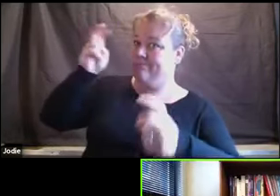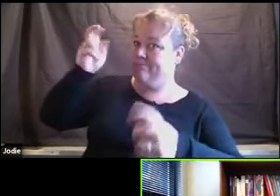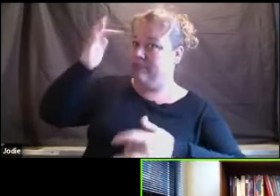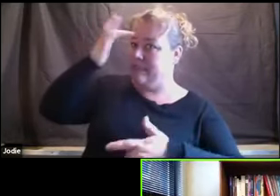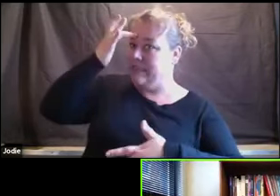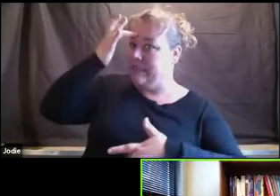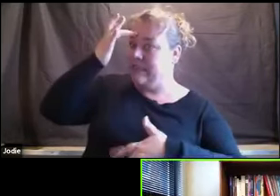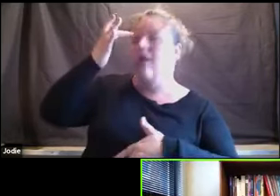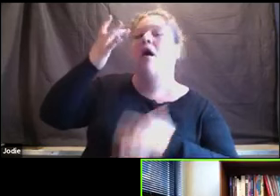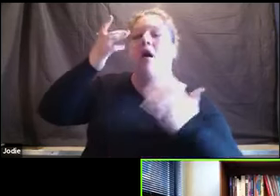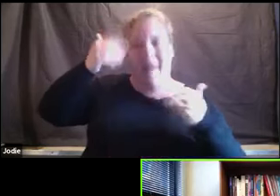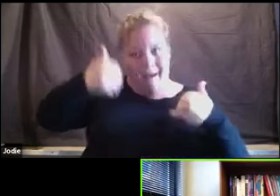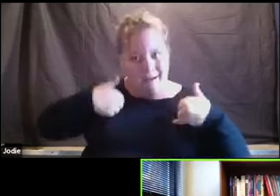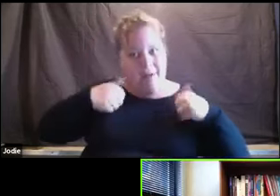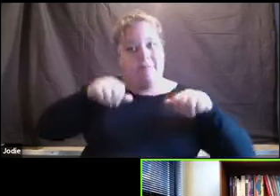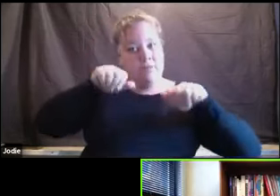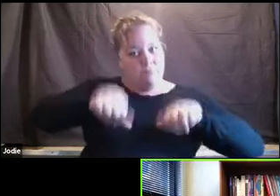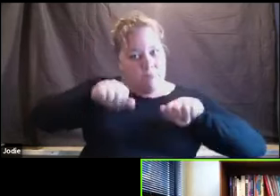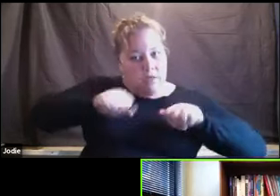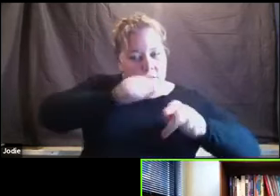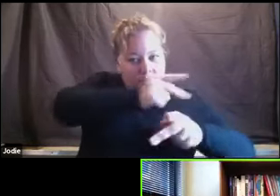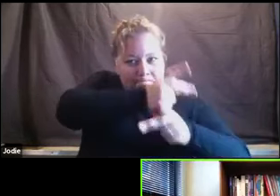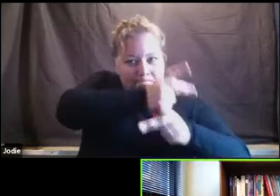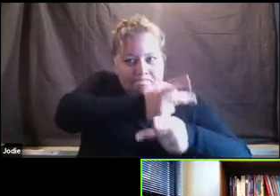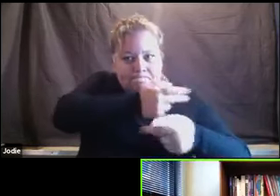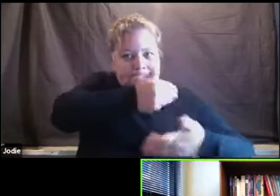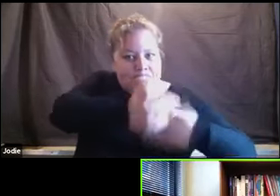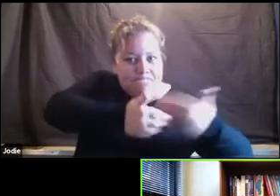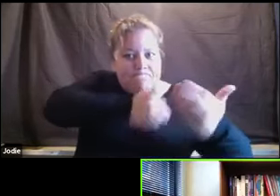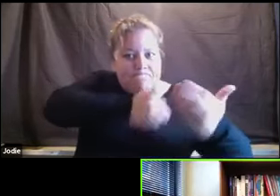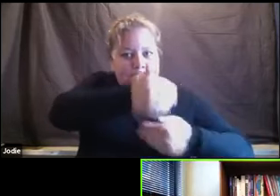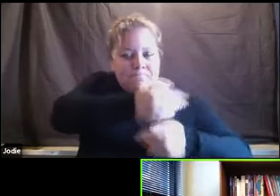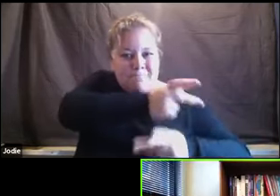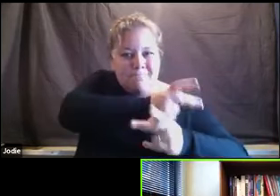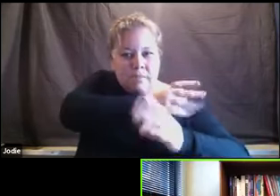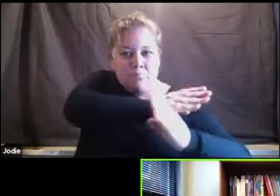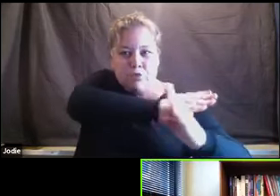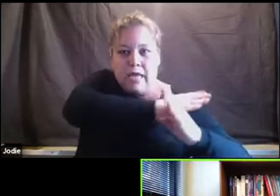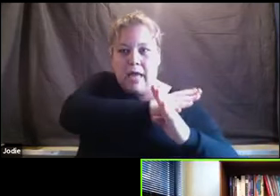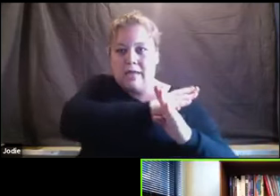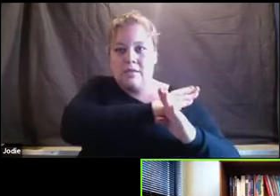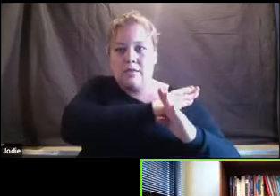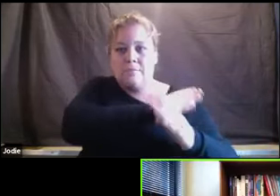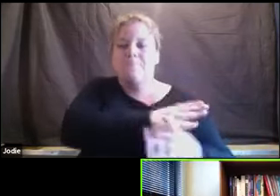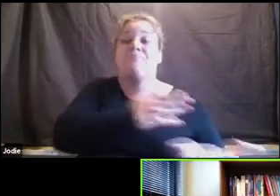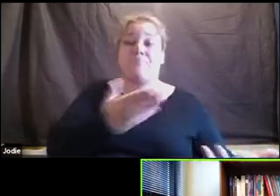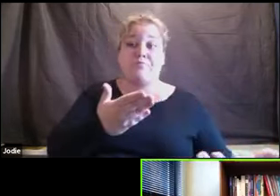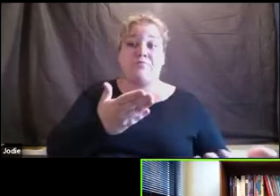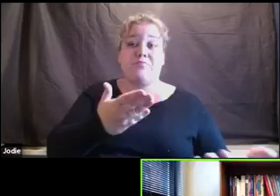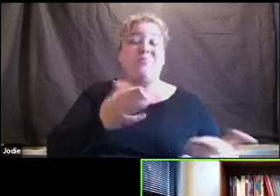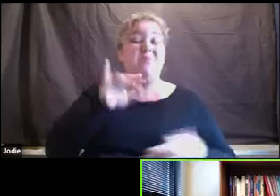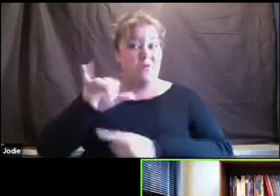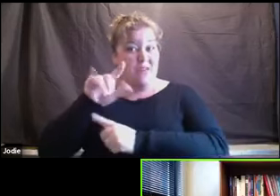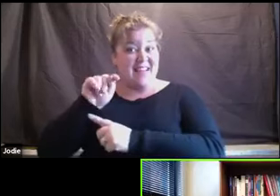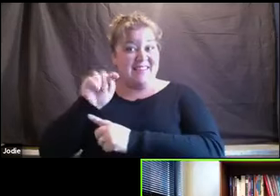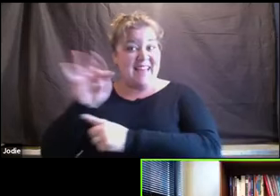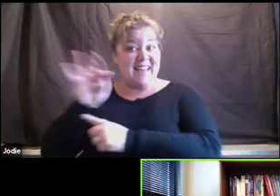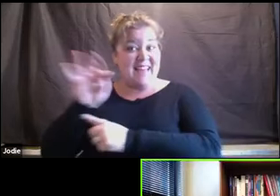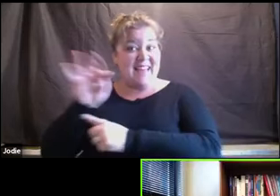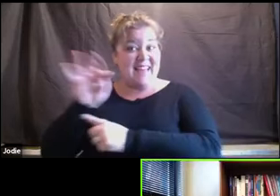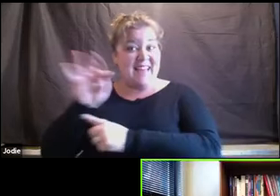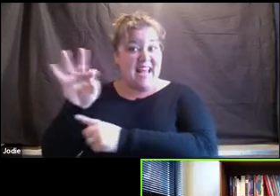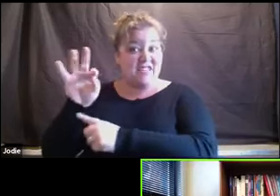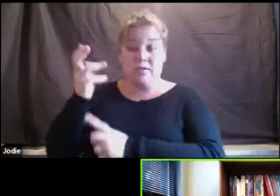think the plan is, the task force, I think, is an excellent idea, because we need a more